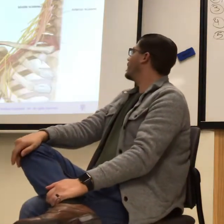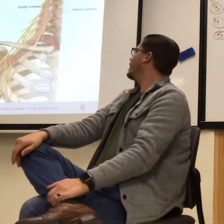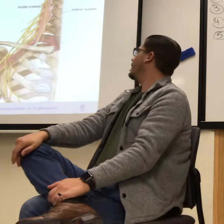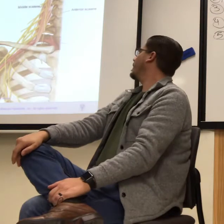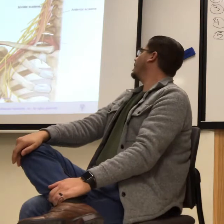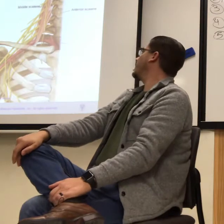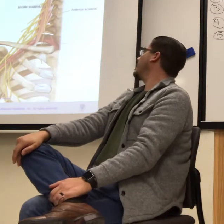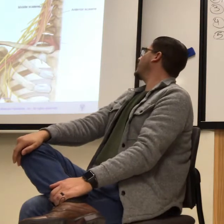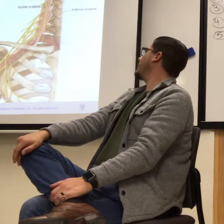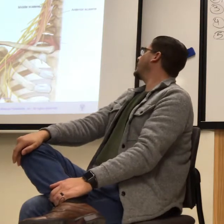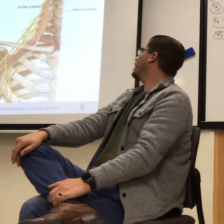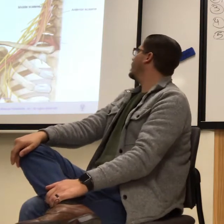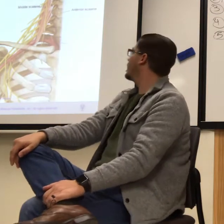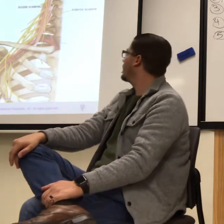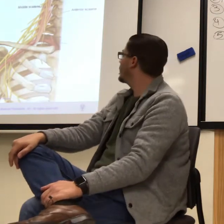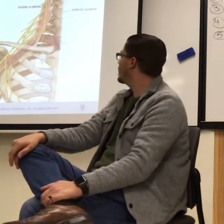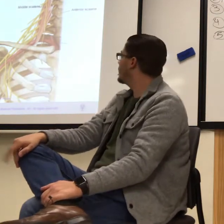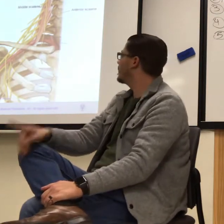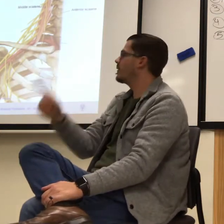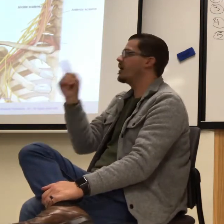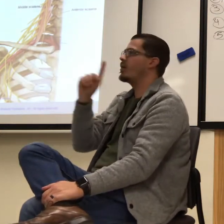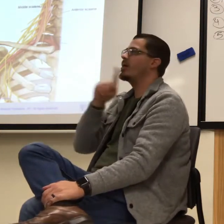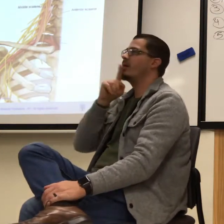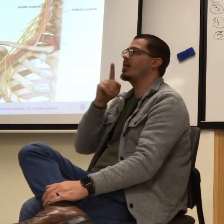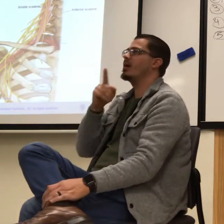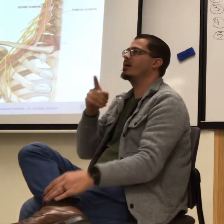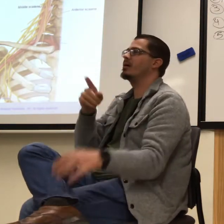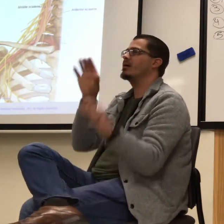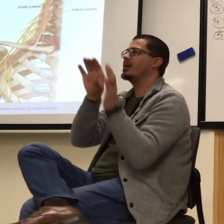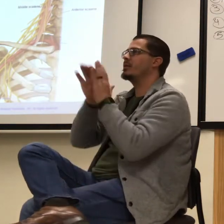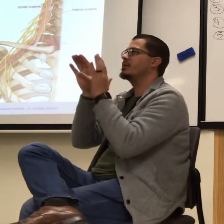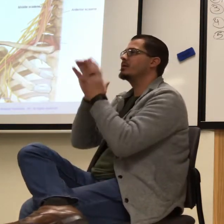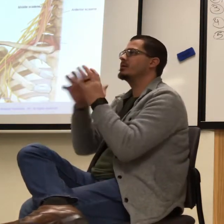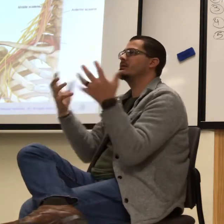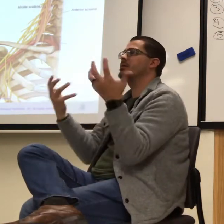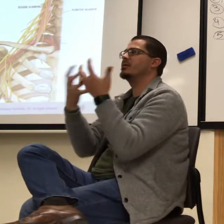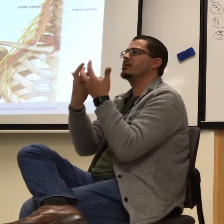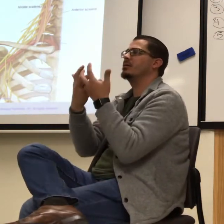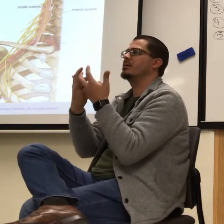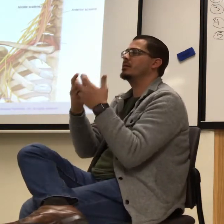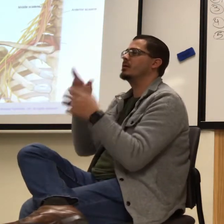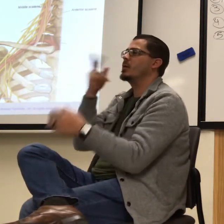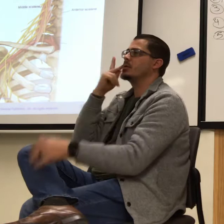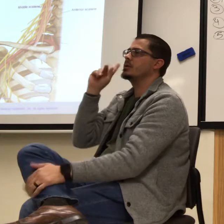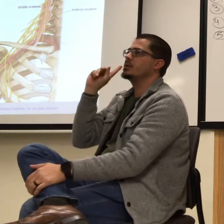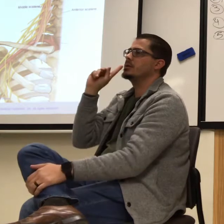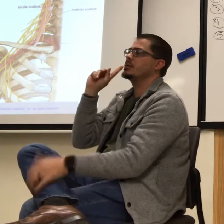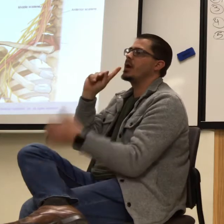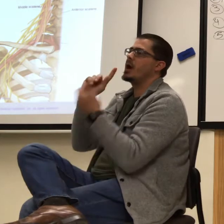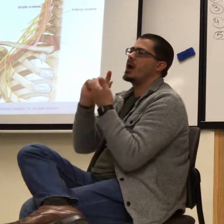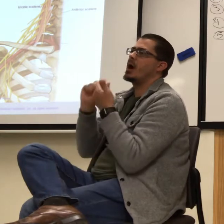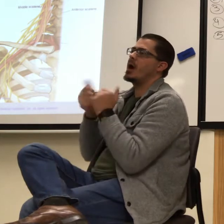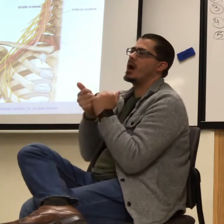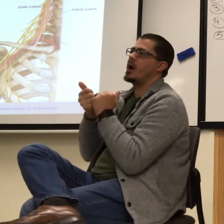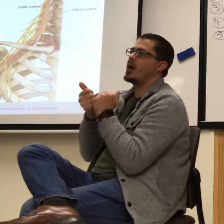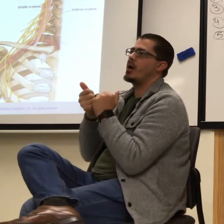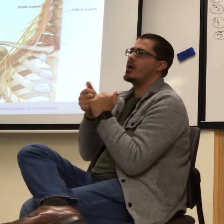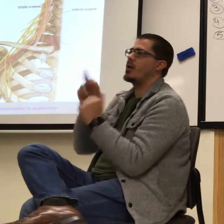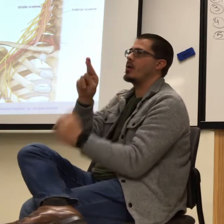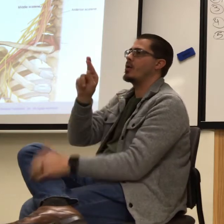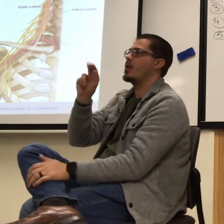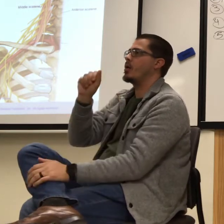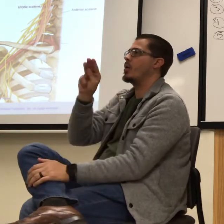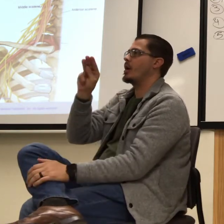Now, to give you some more anatomy, I kind of put these two images next to each other. What you're seeing here is how the